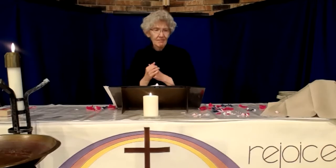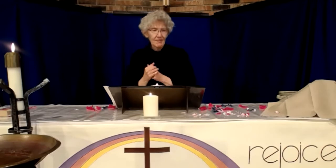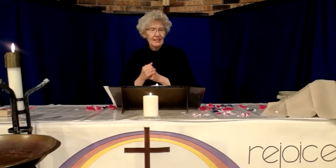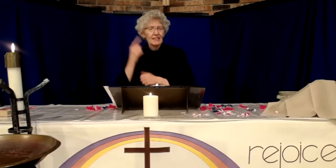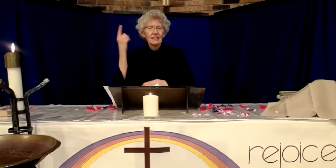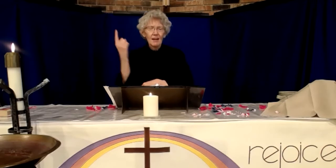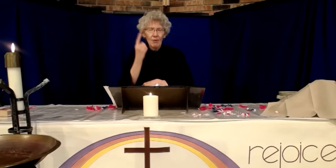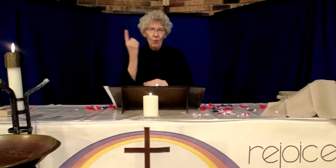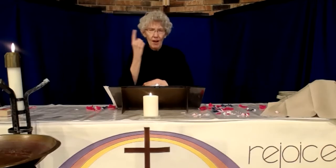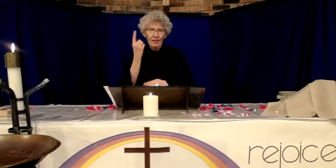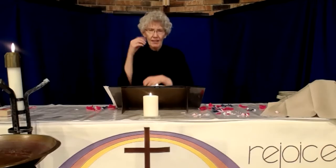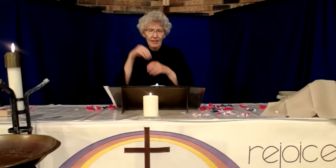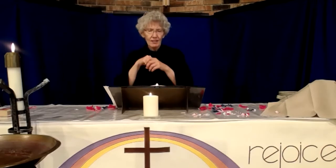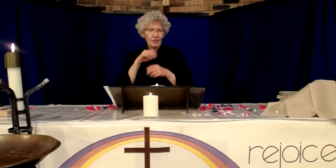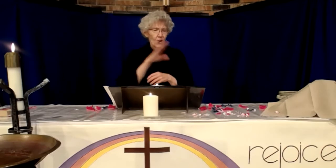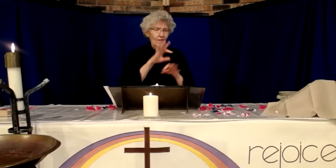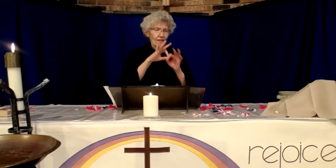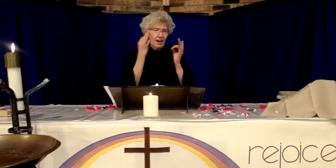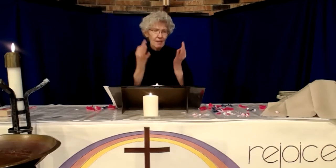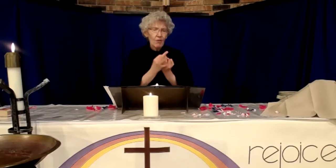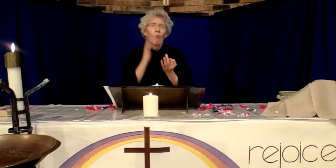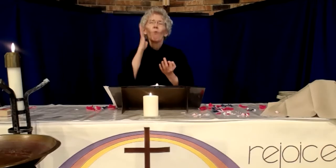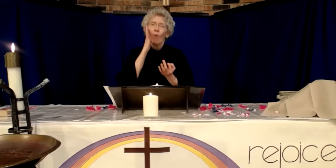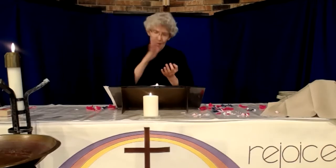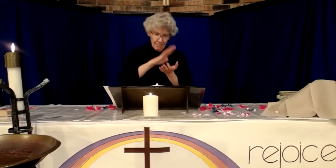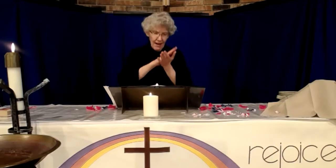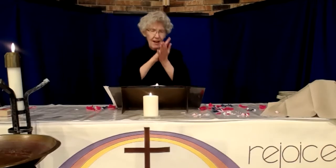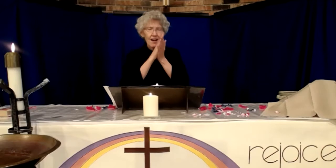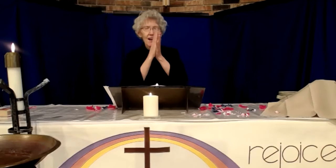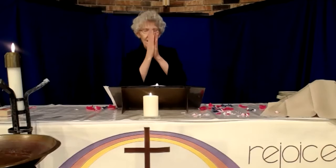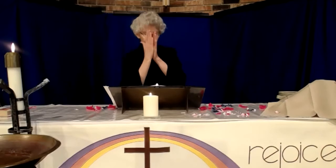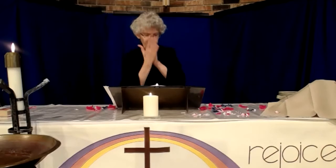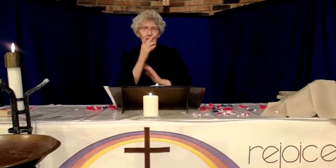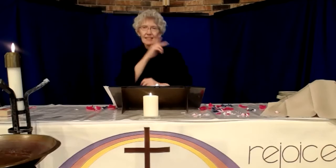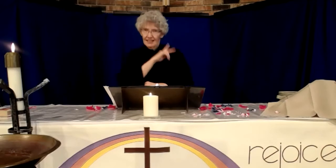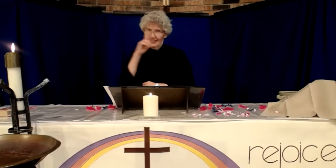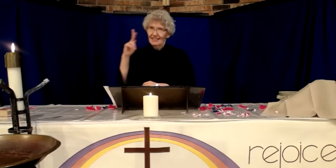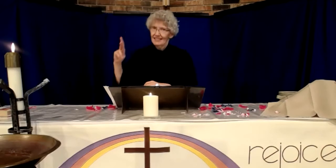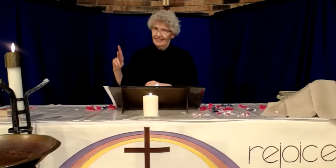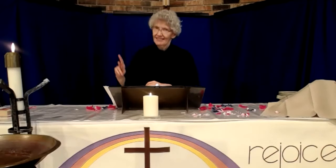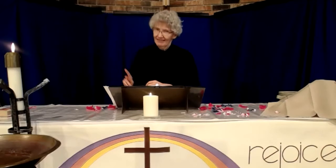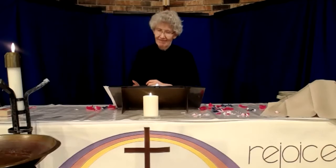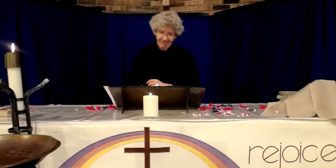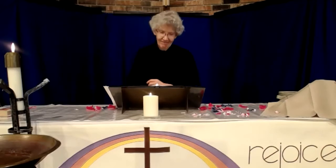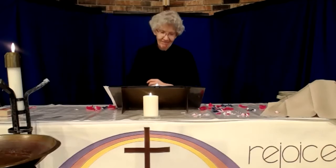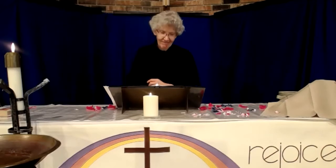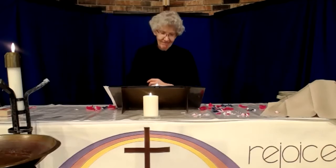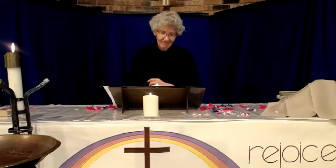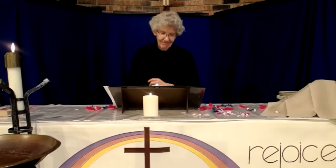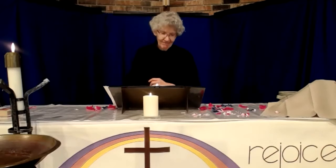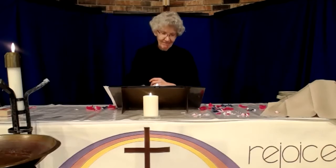God told David that someone from his own family would someday become a king.